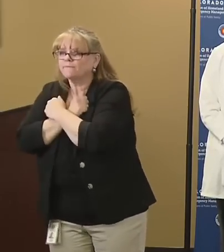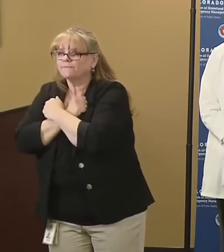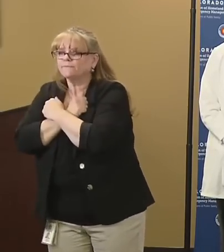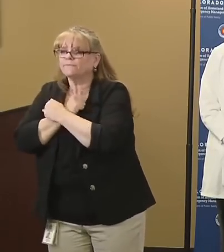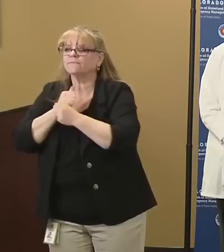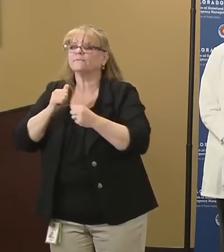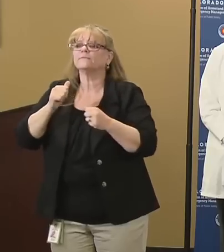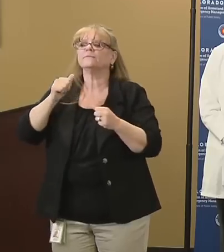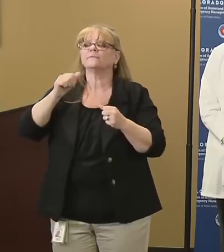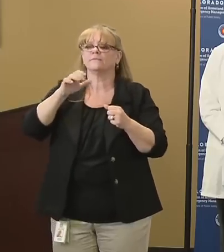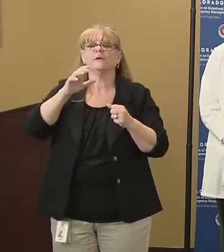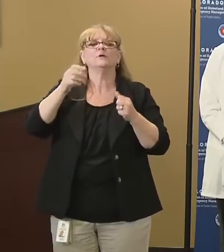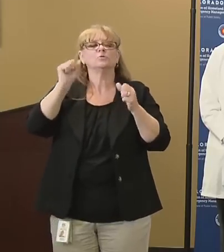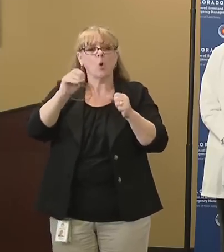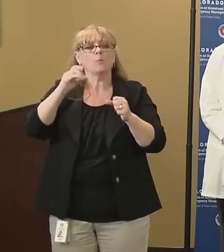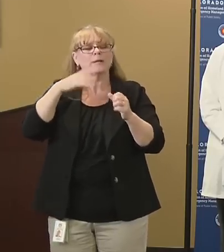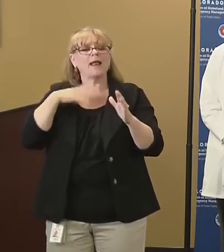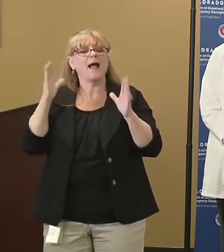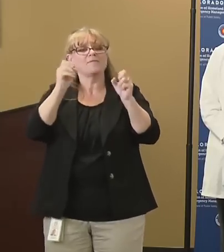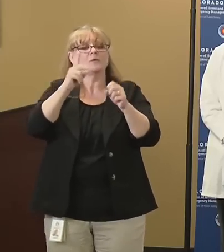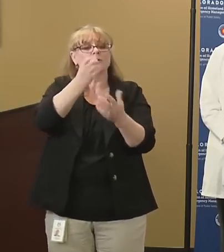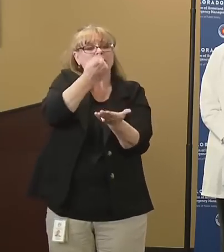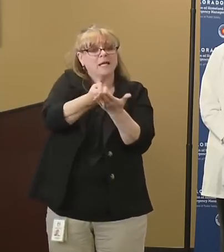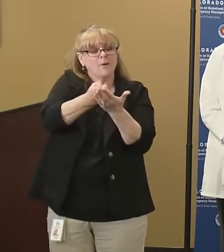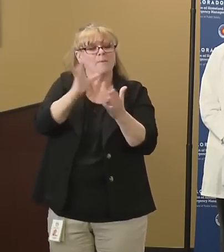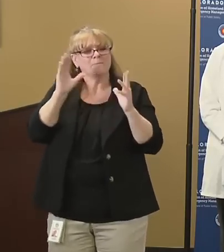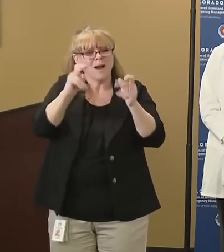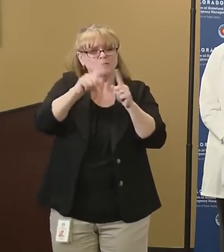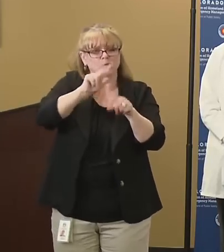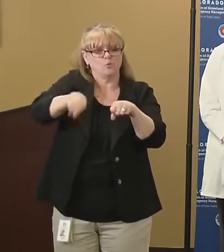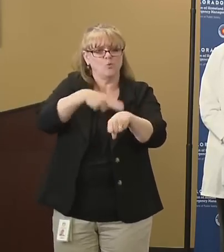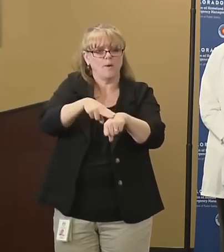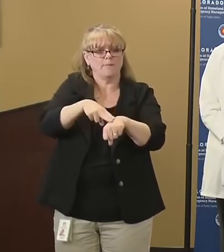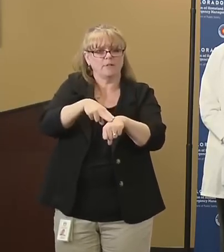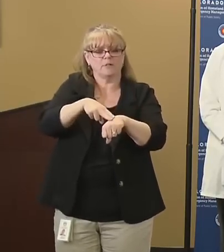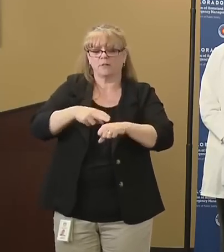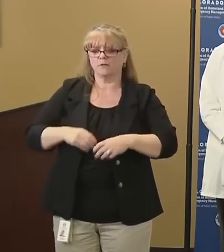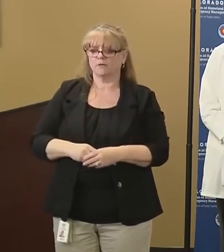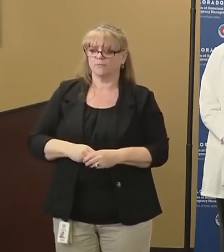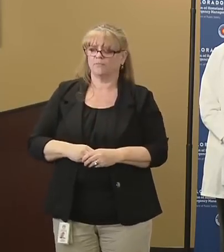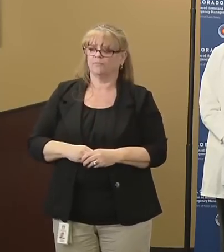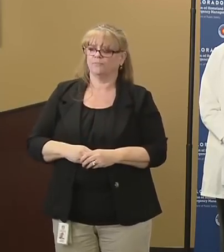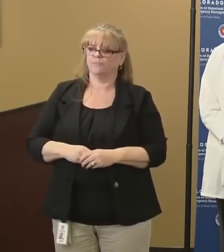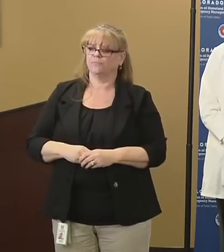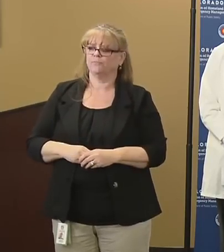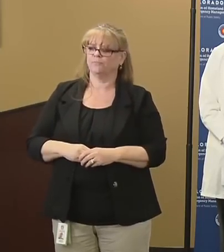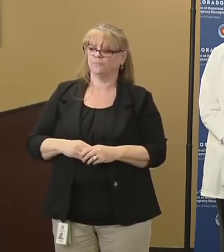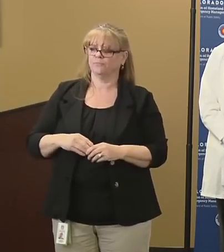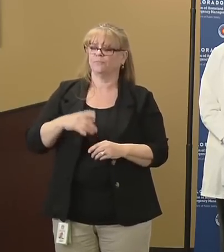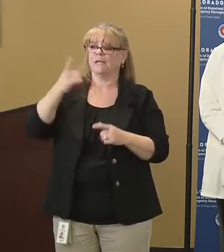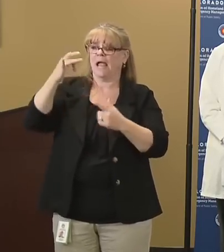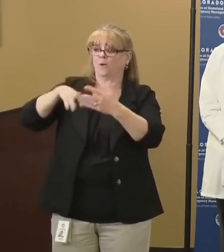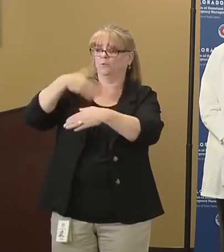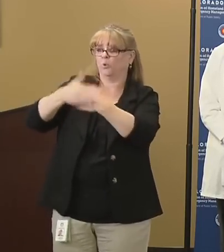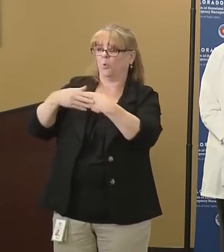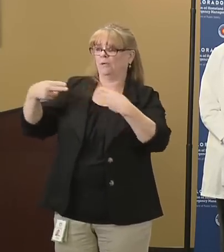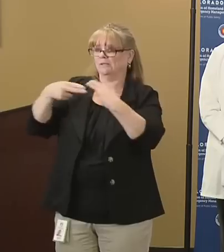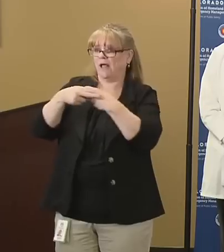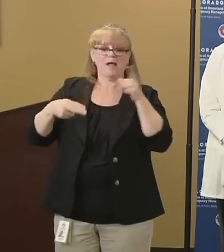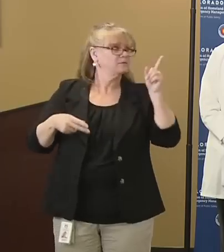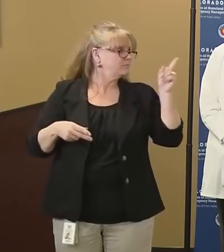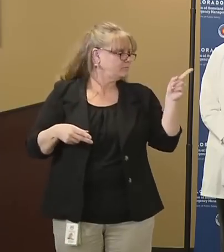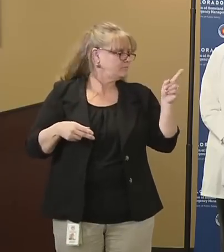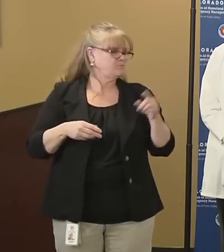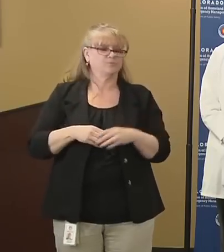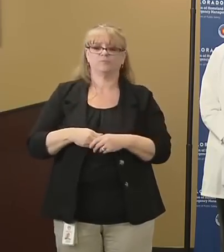This is one that we want to talk about because it's so important. We can see the dramatic impact that these measures have had on the